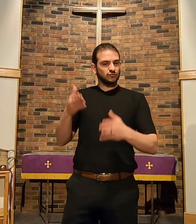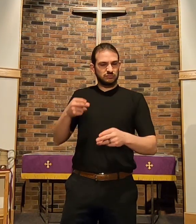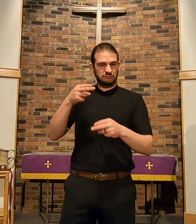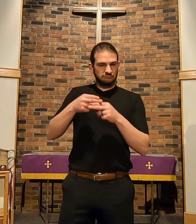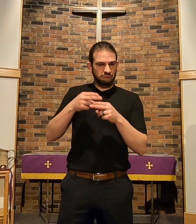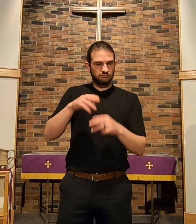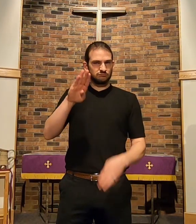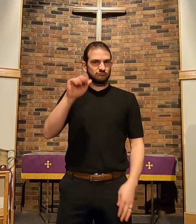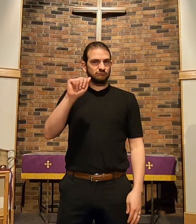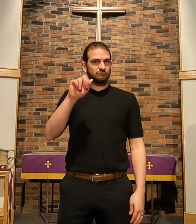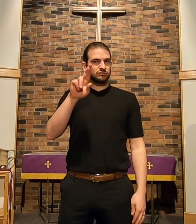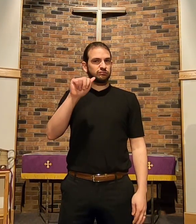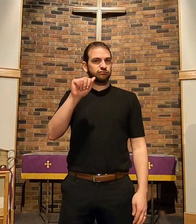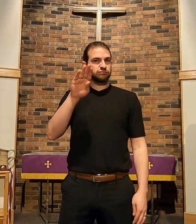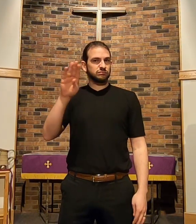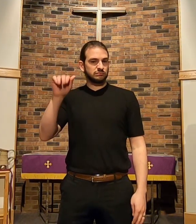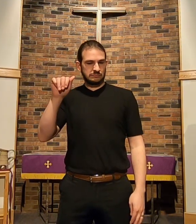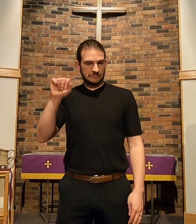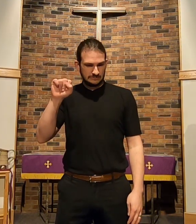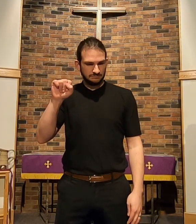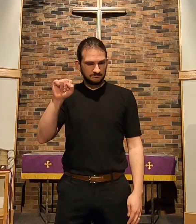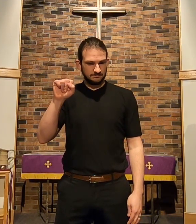there was a prisoner named Barabbas.